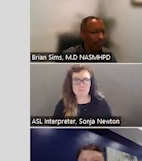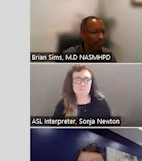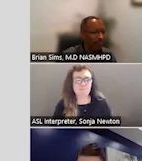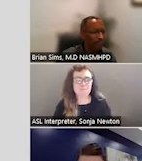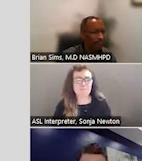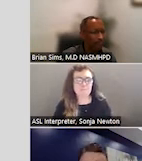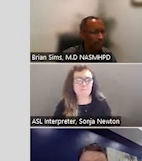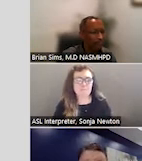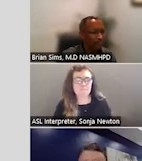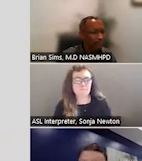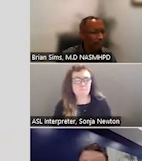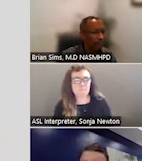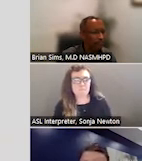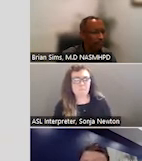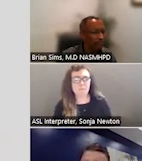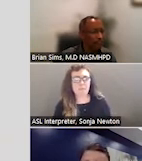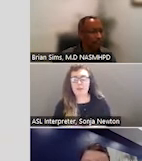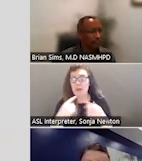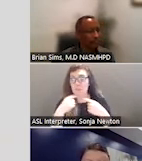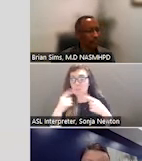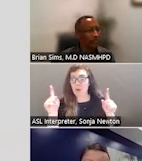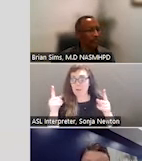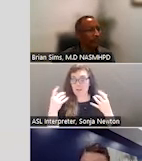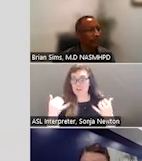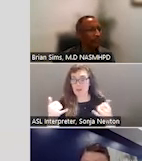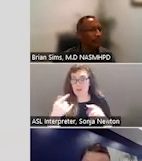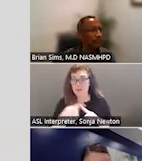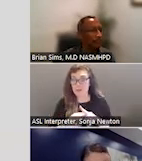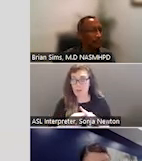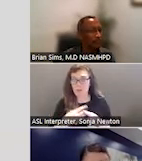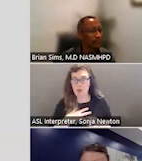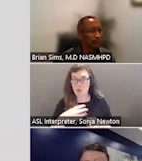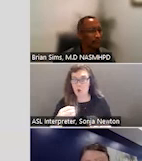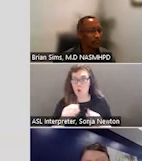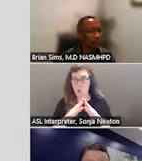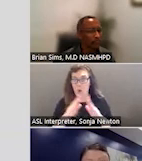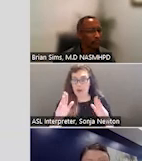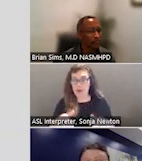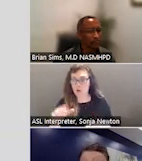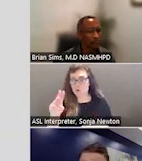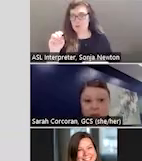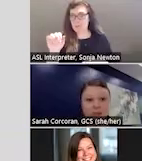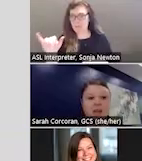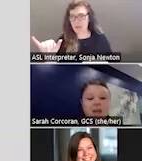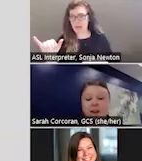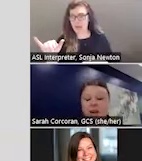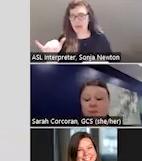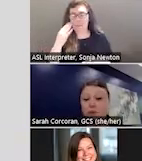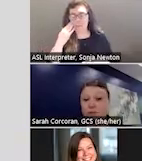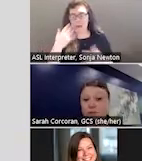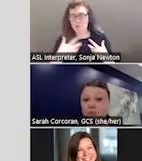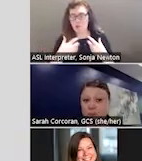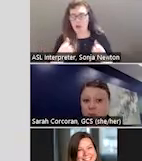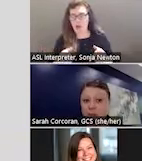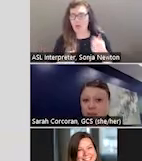So there was a proclamation earlier this month from the White House commemorating May Mental Health Month, Awareness Month.